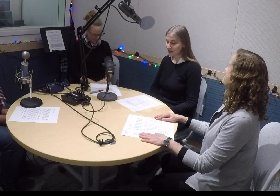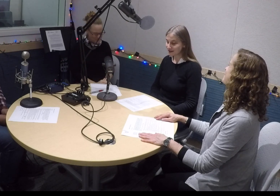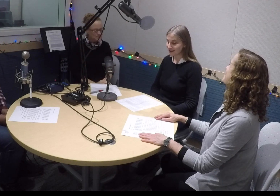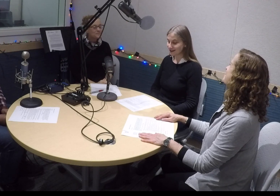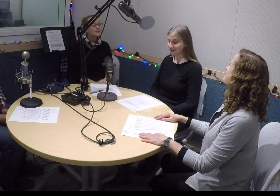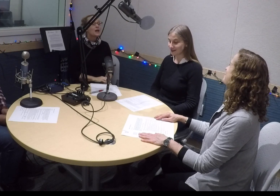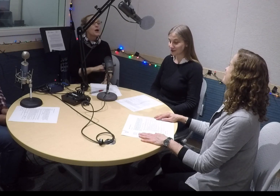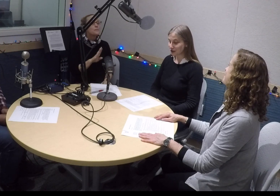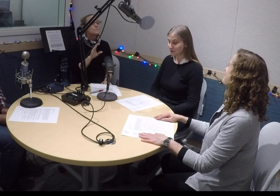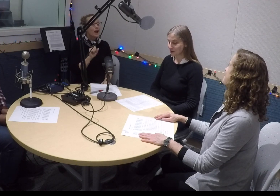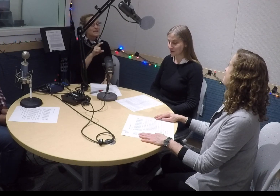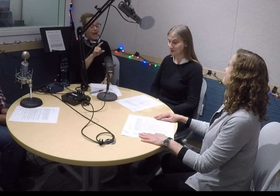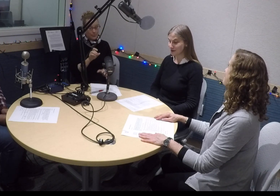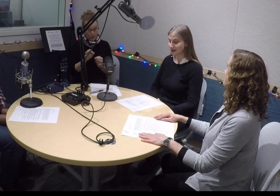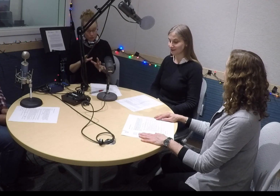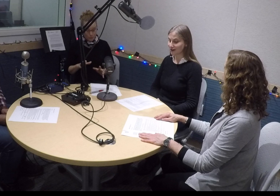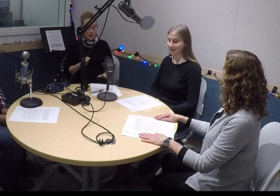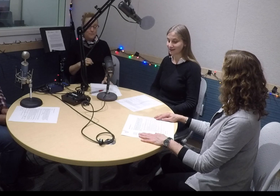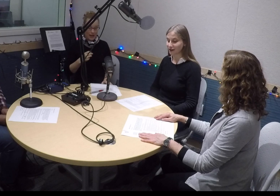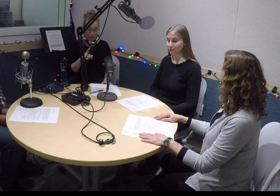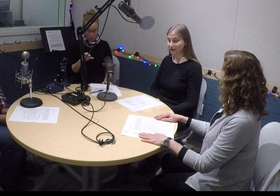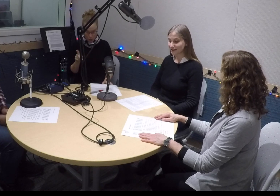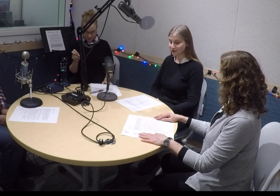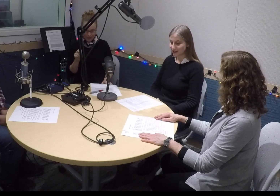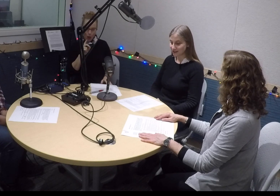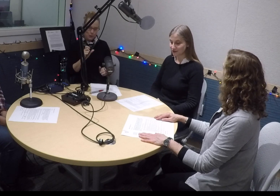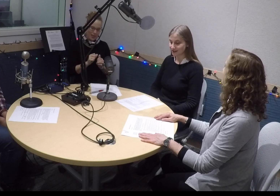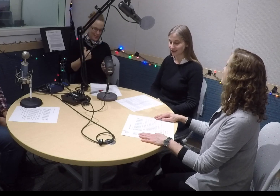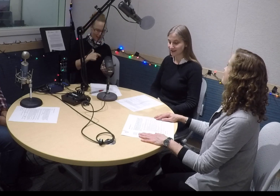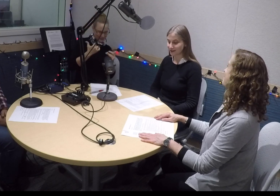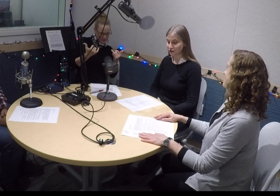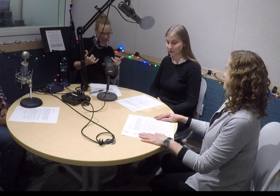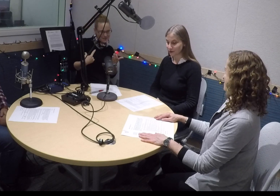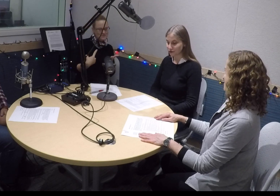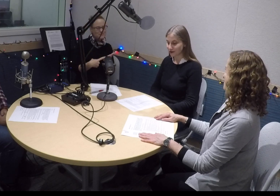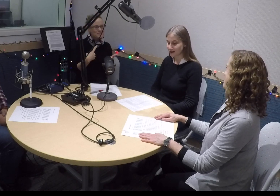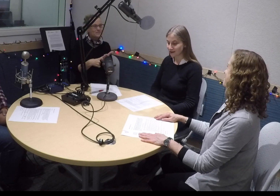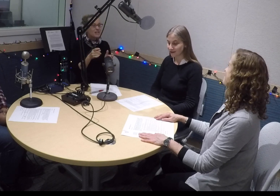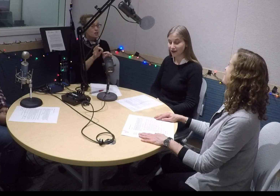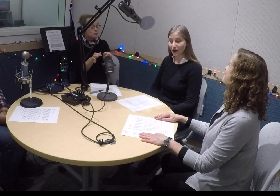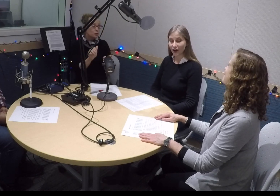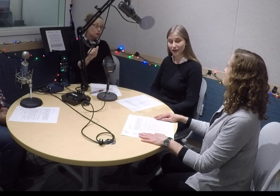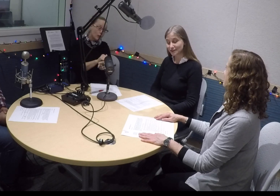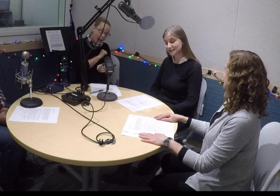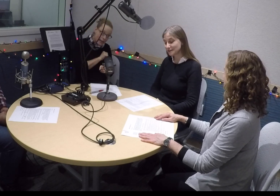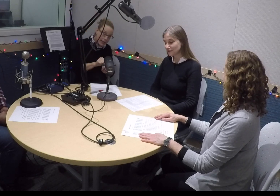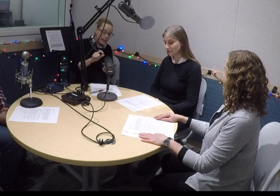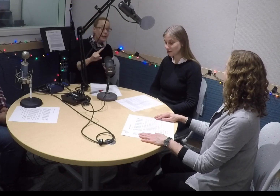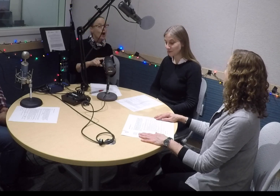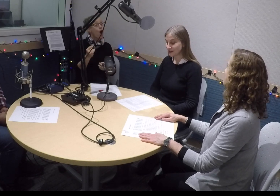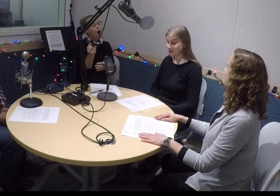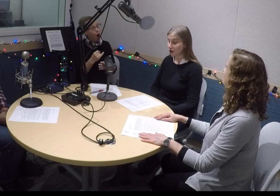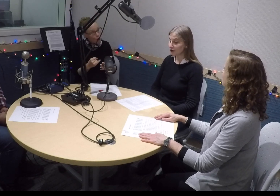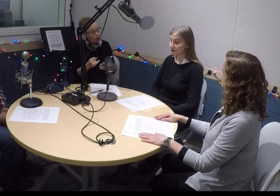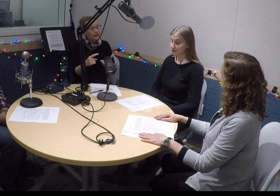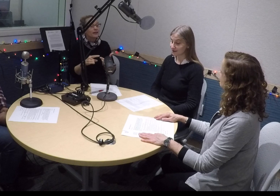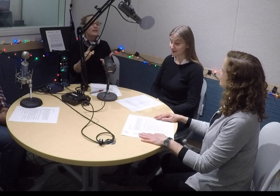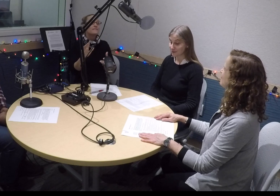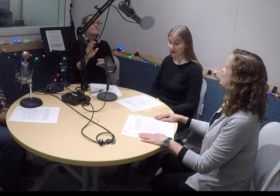Brenda and the interpreter Mareike Larsen are with us today to discuss interpreter training, art, film, and all things American